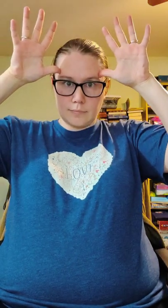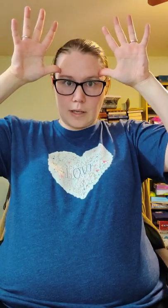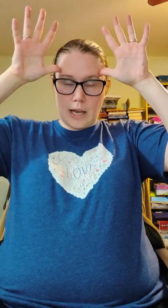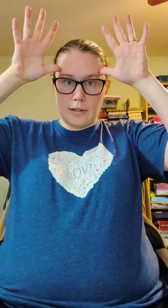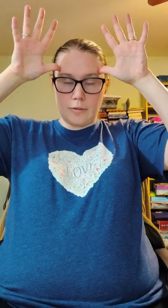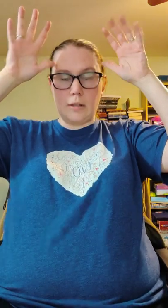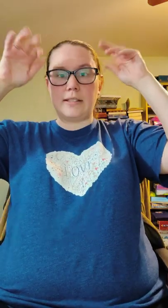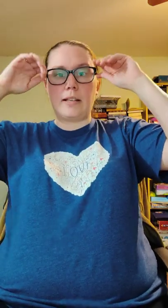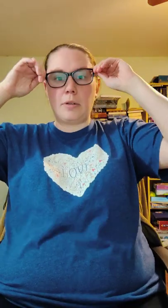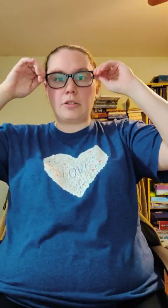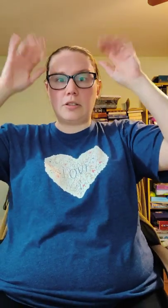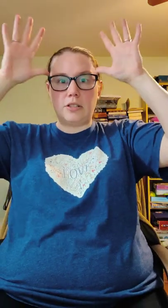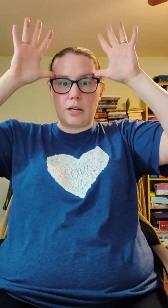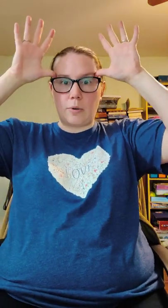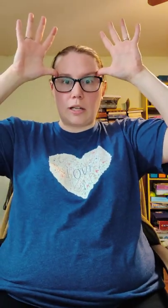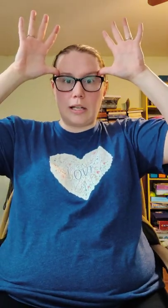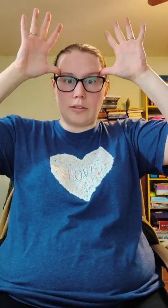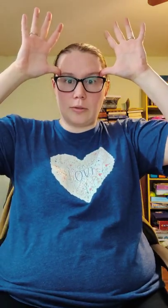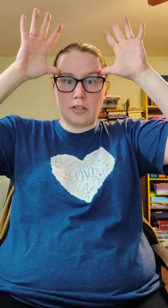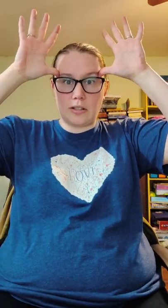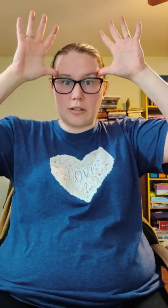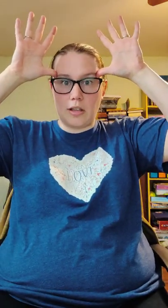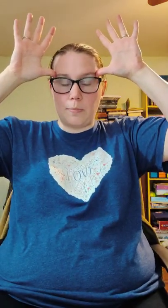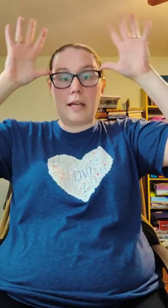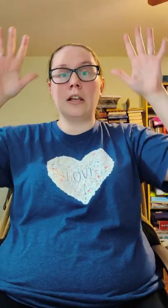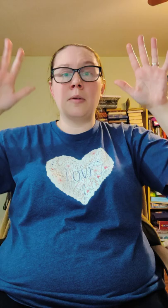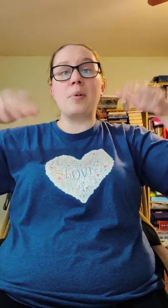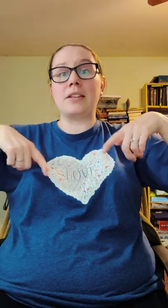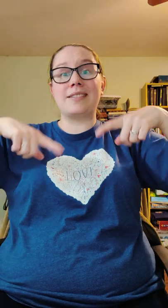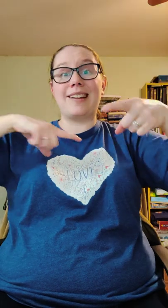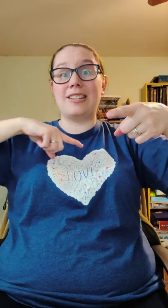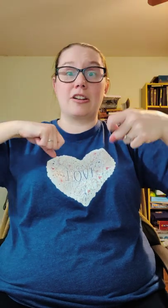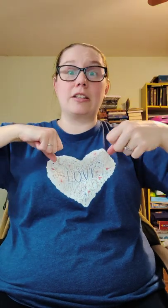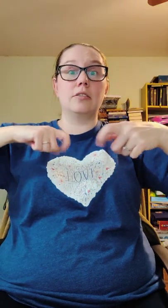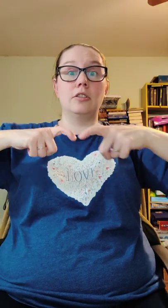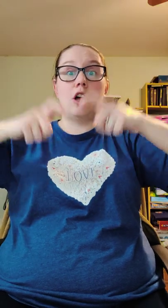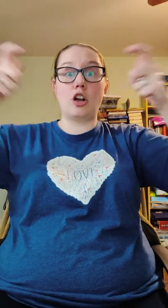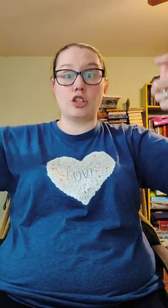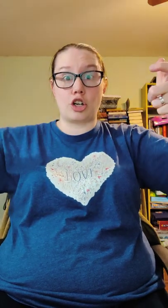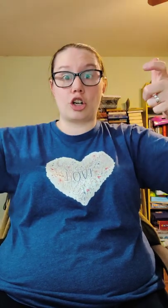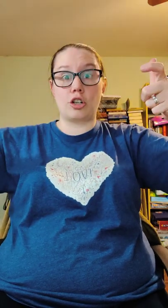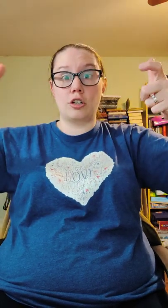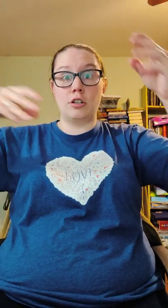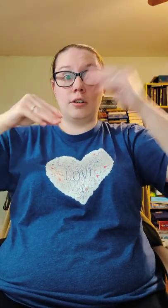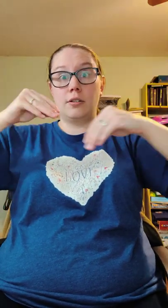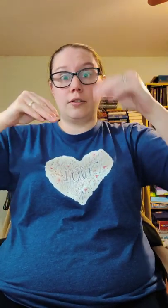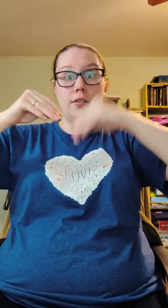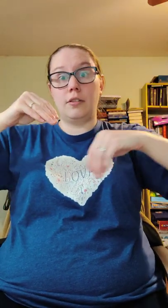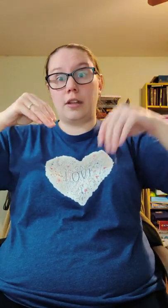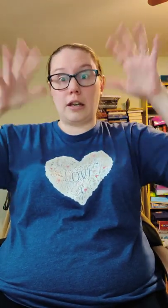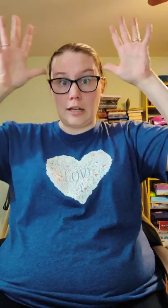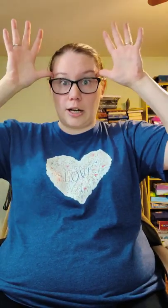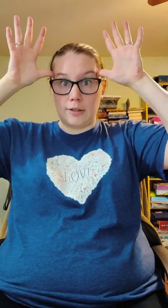Okay. There's one similar to deer we're going to get to in just a little bit. But it's not deer. It's larger than a deer.